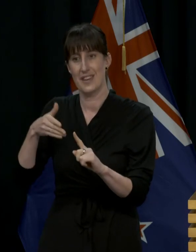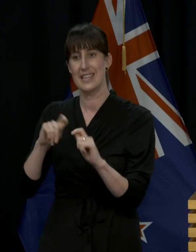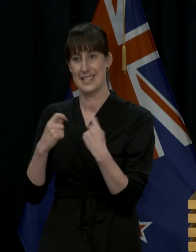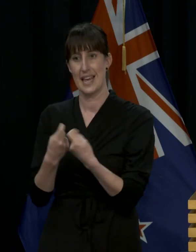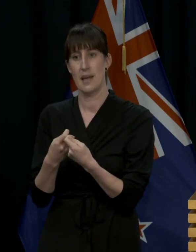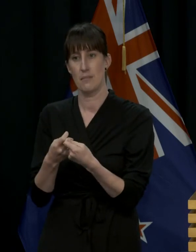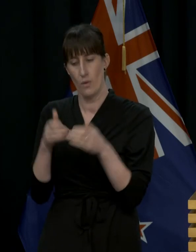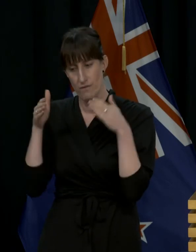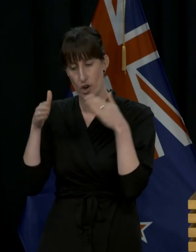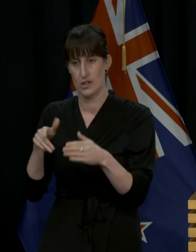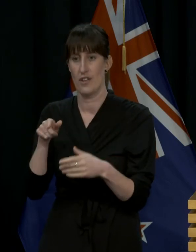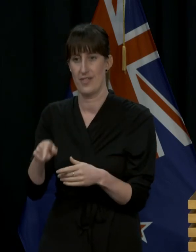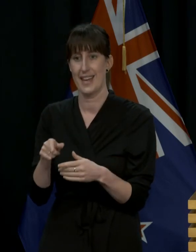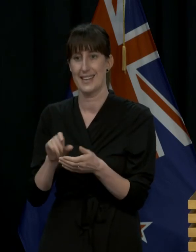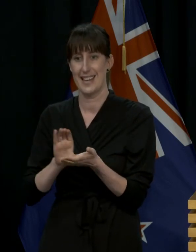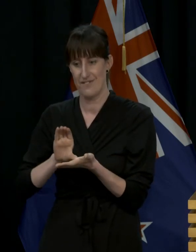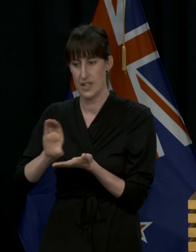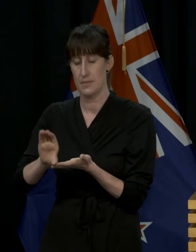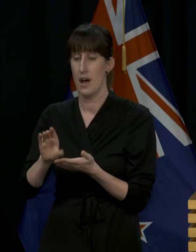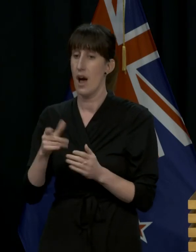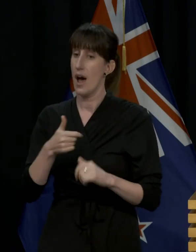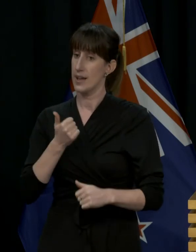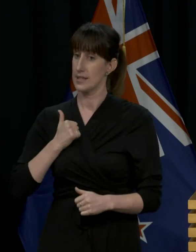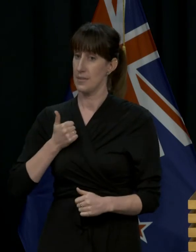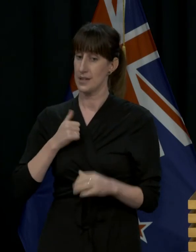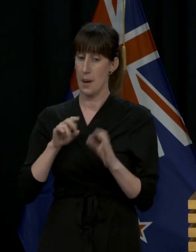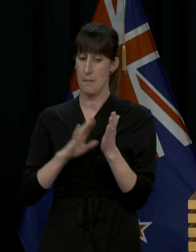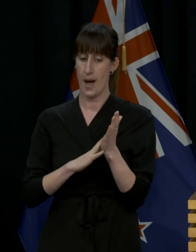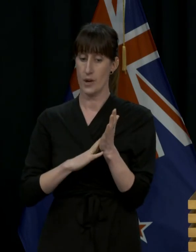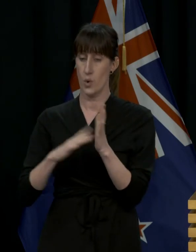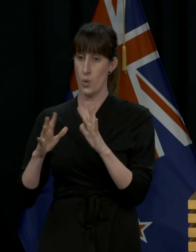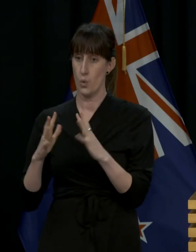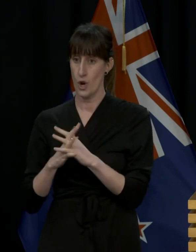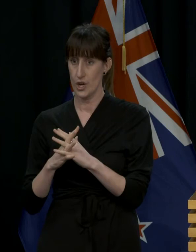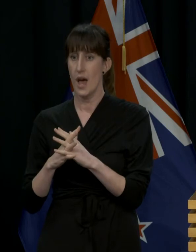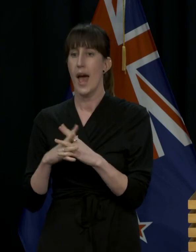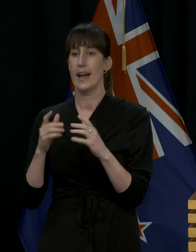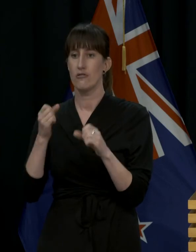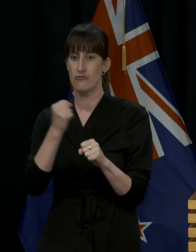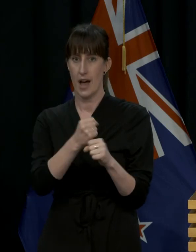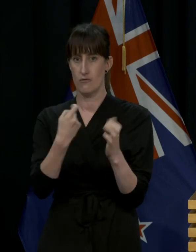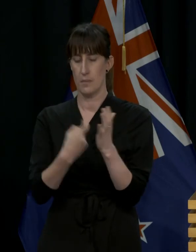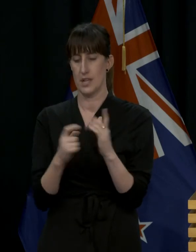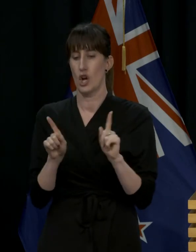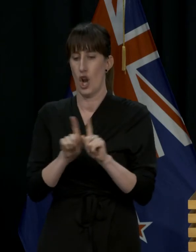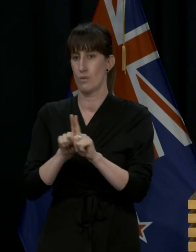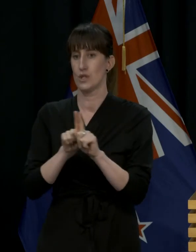of investment. So I expect that Michael Wood will be working very closely with Grant Robertson. And why